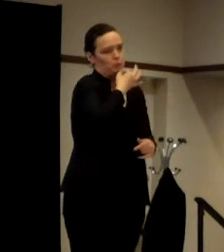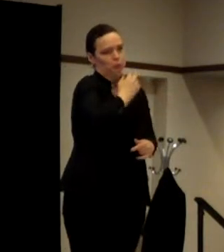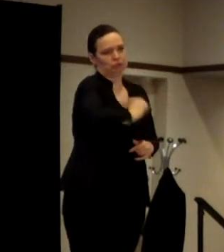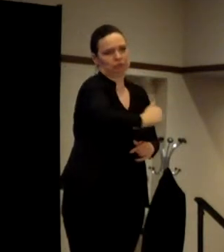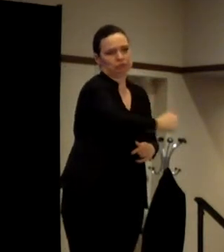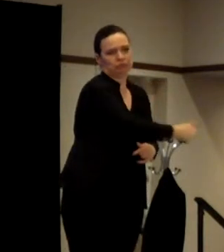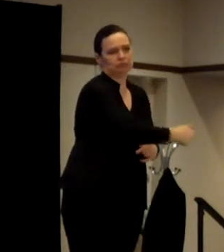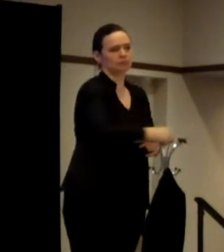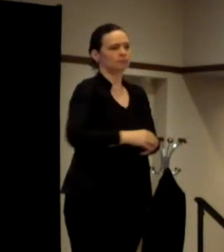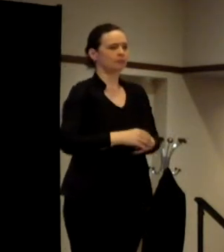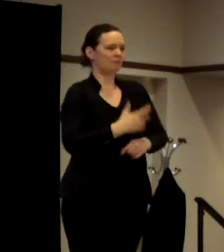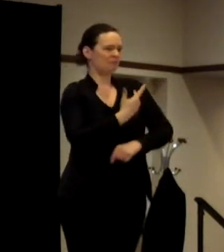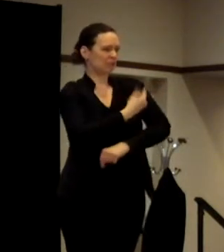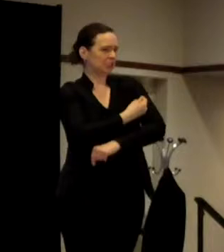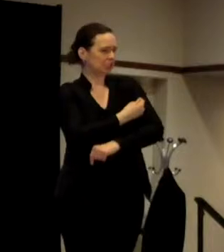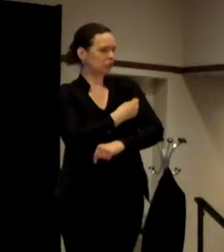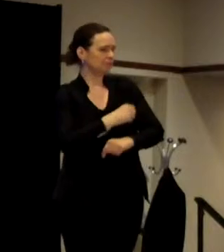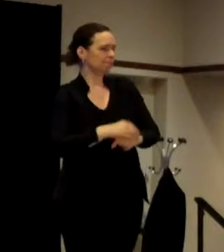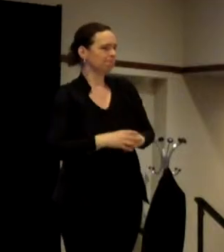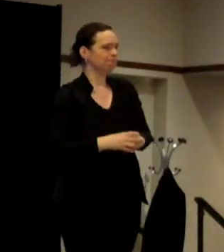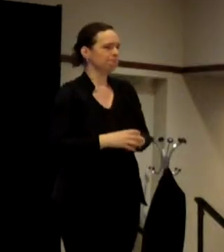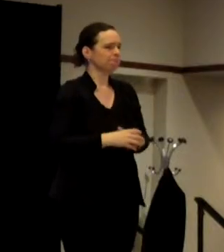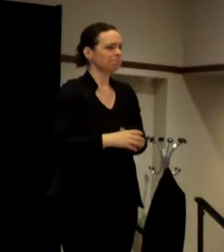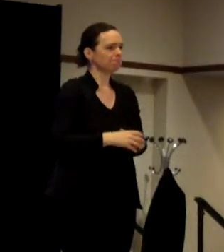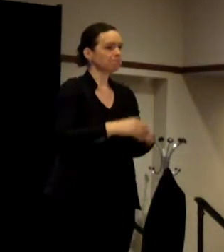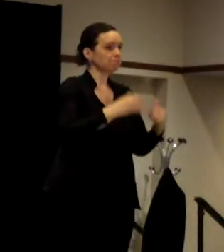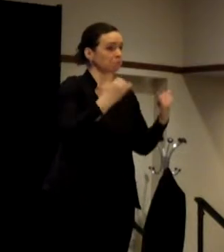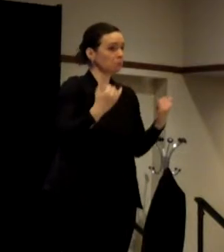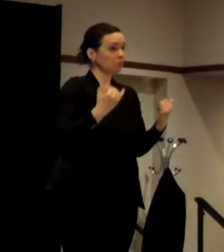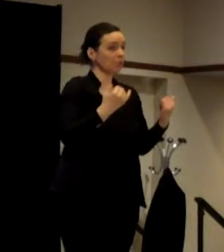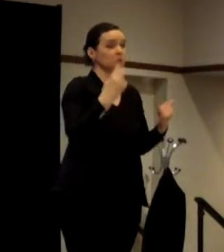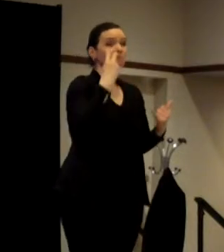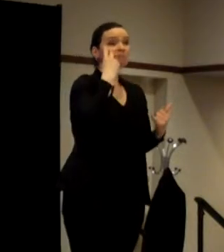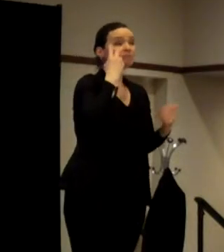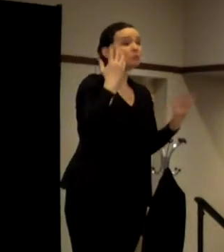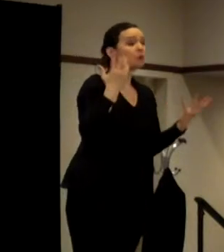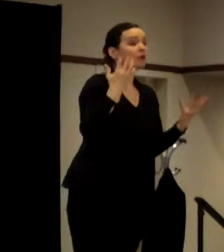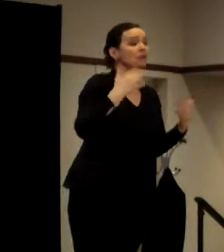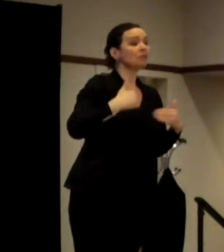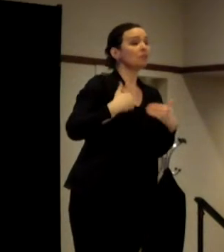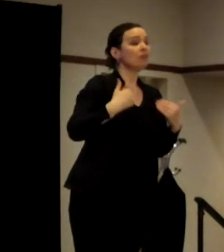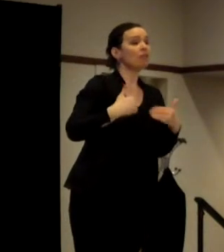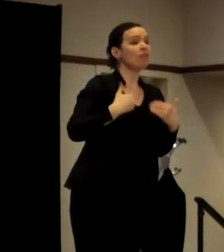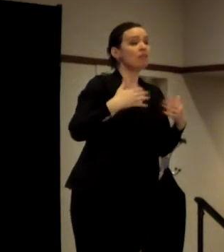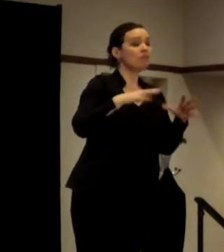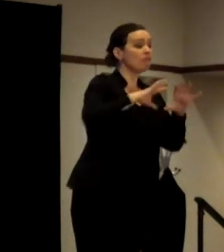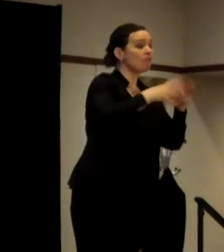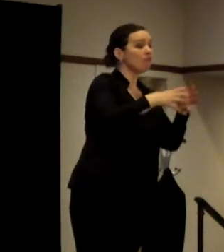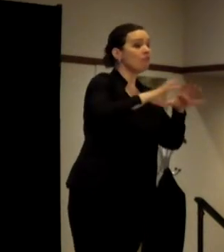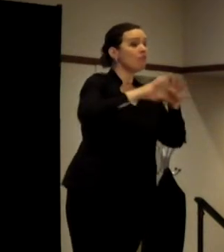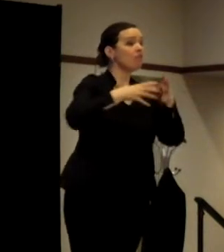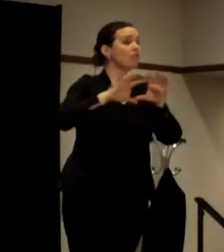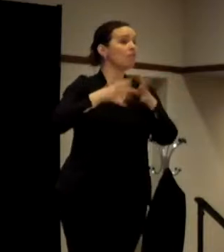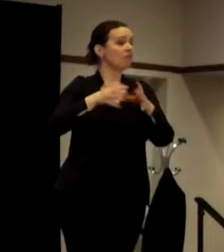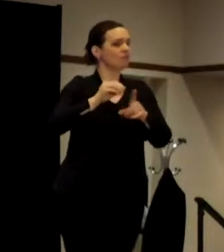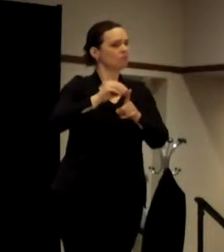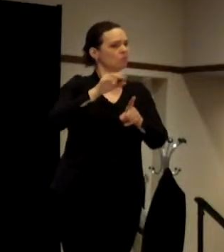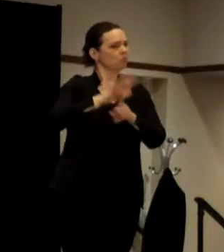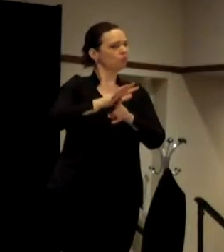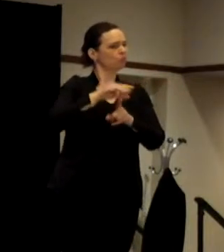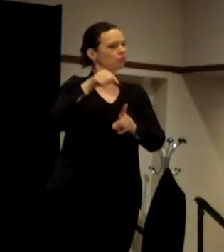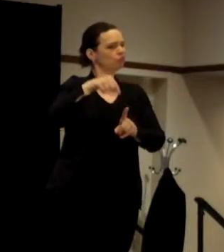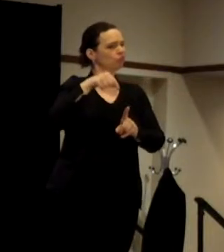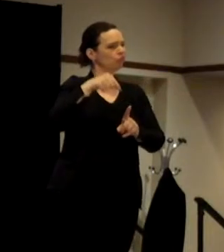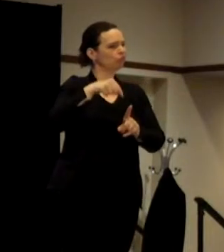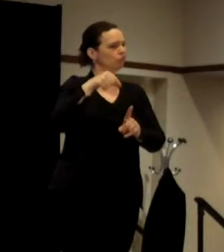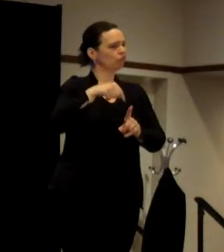younger demographic with the virus, which is expected, right? So the good news is that we're not seeing it in